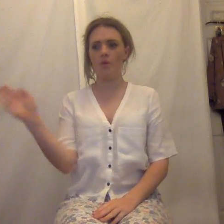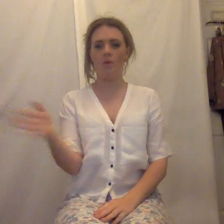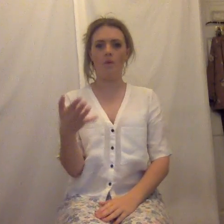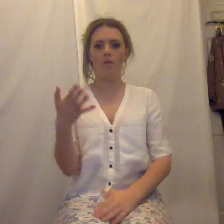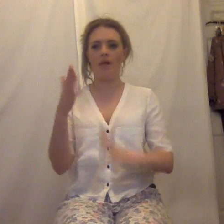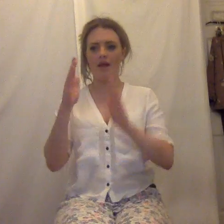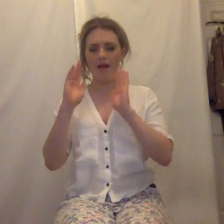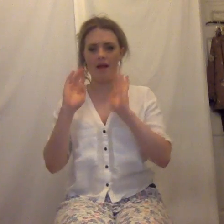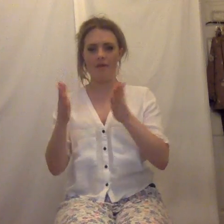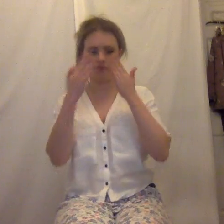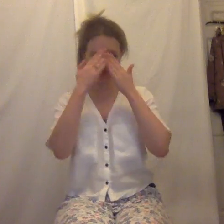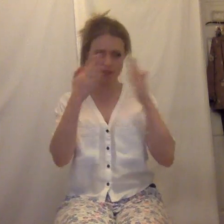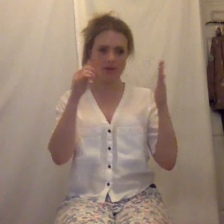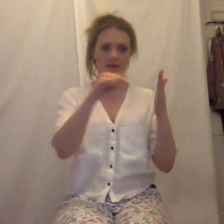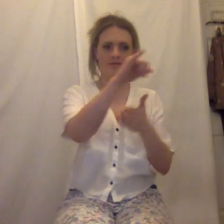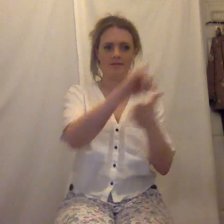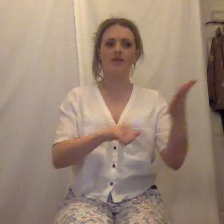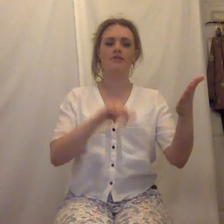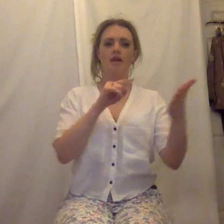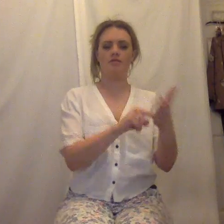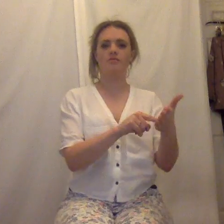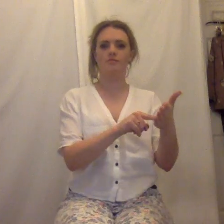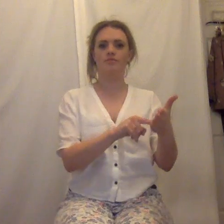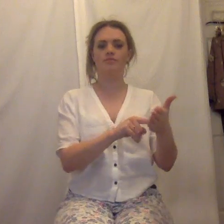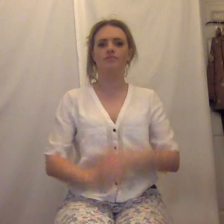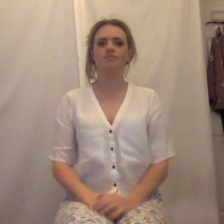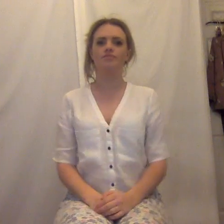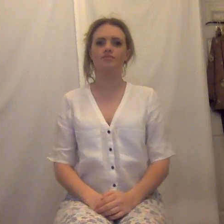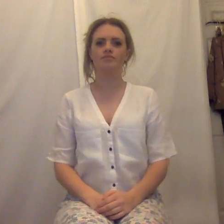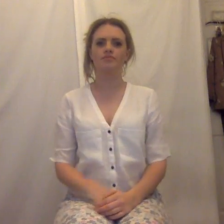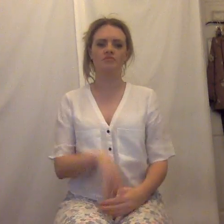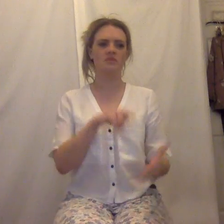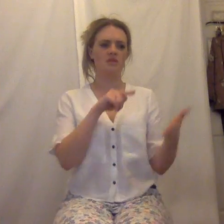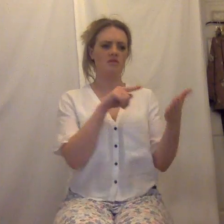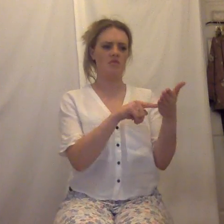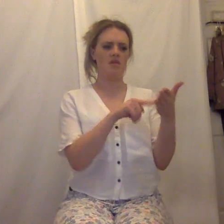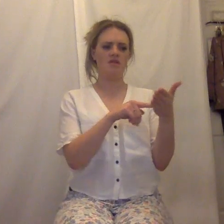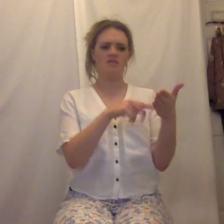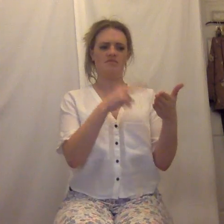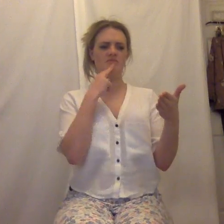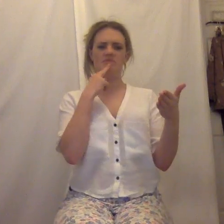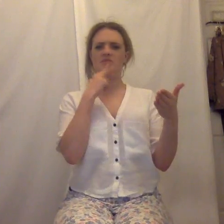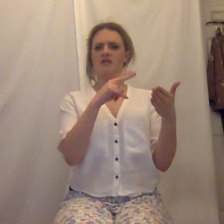organisations. What does the standard tell organisations to do?